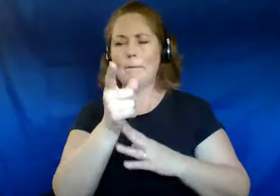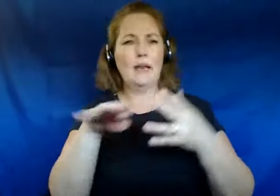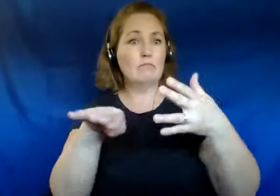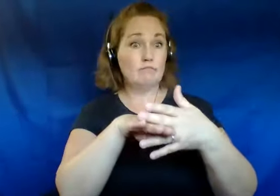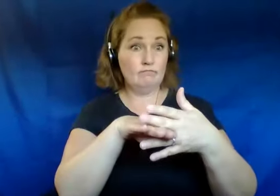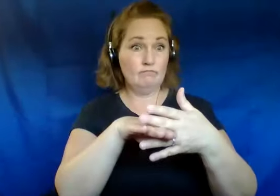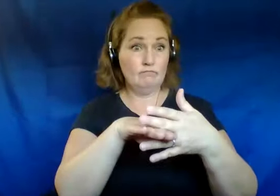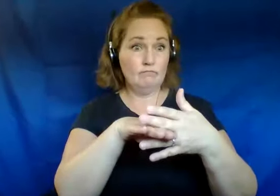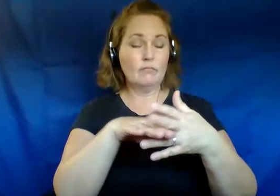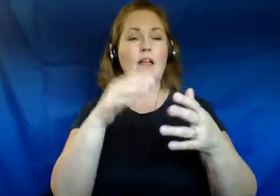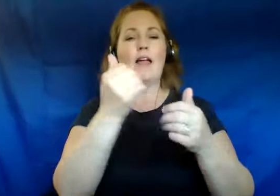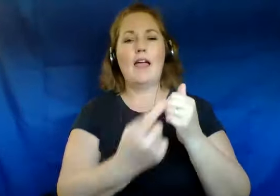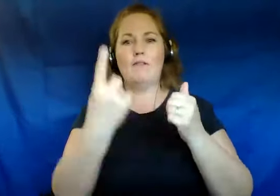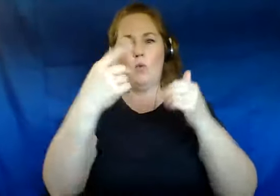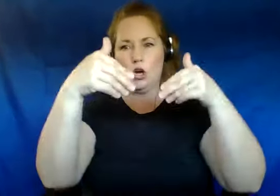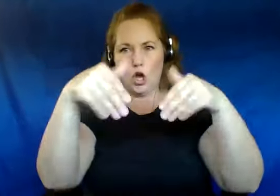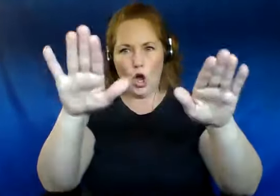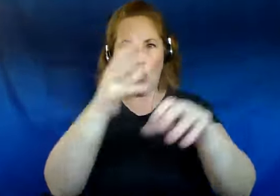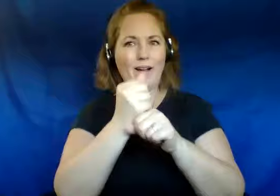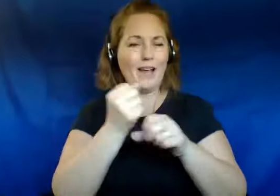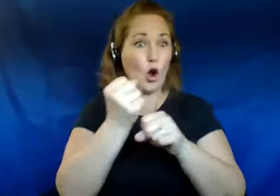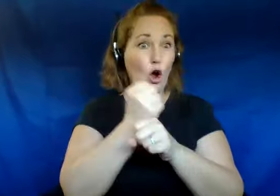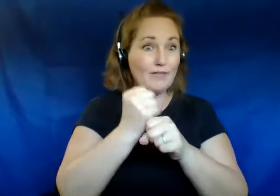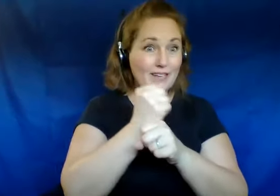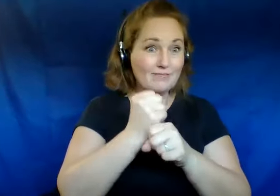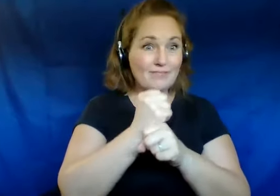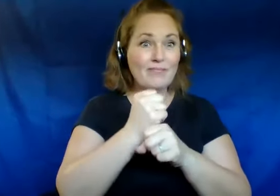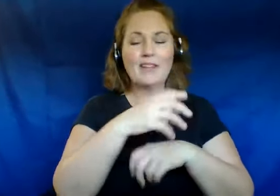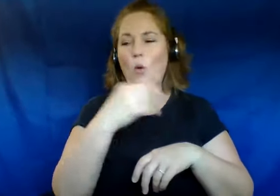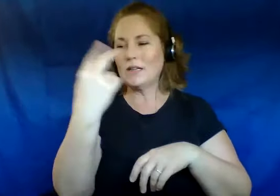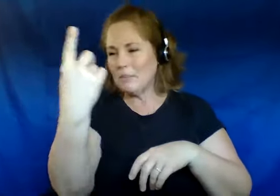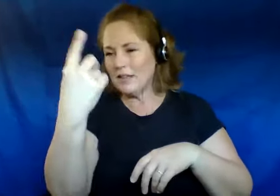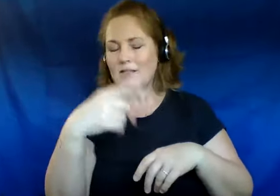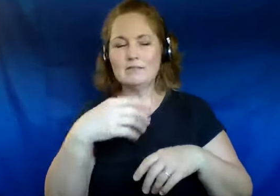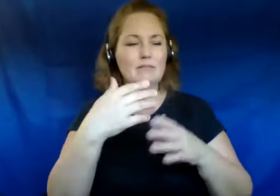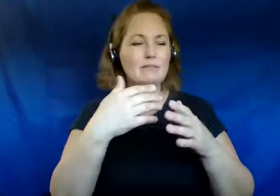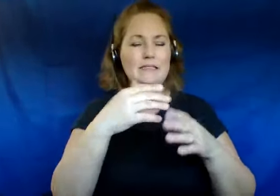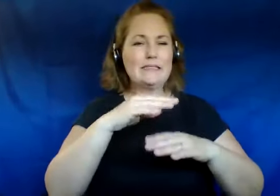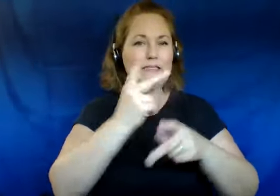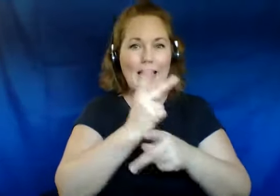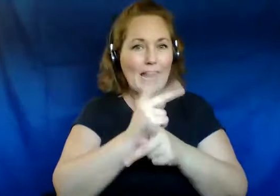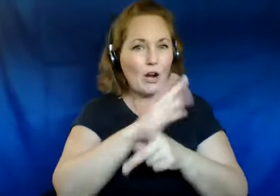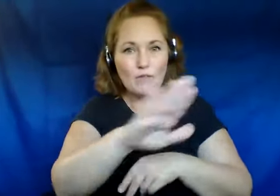and everybody go get a cup of coffee and any other personal needs that